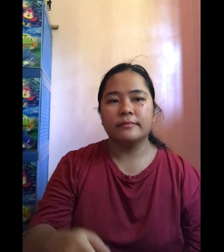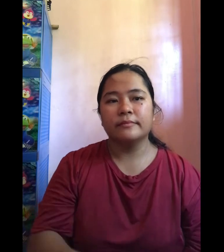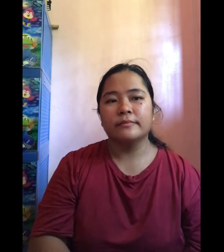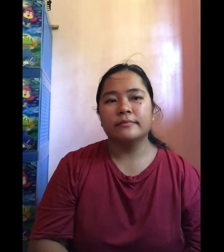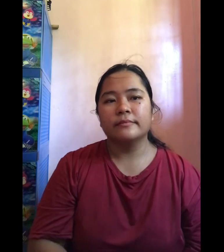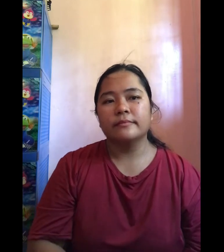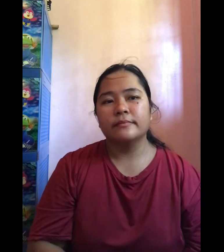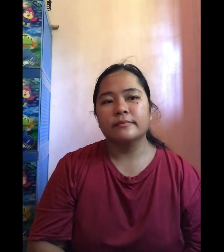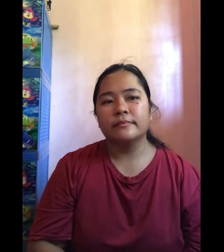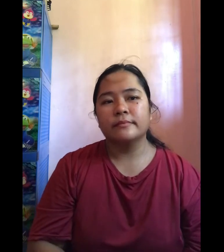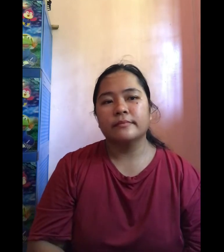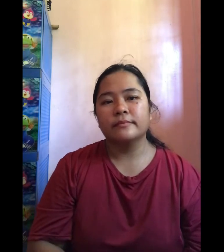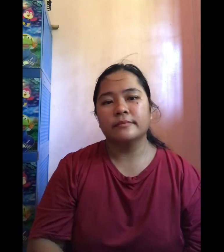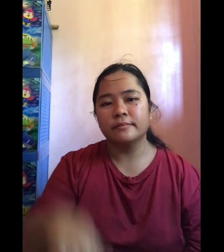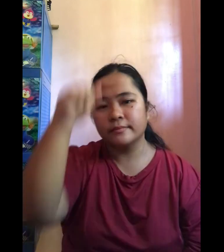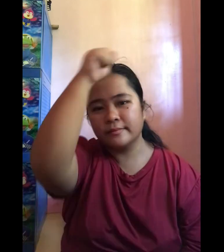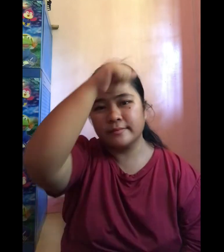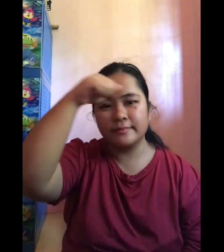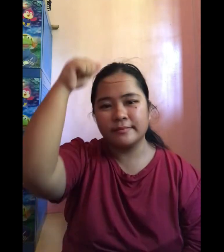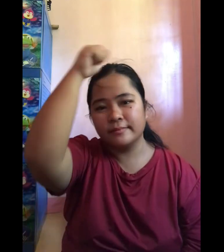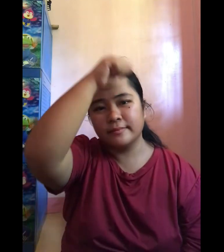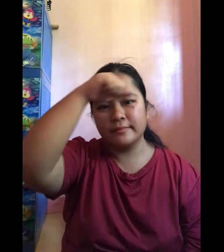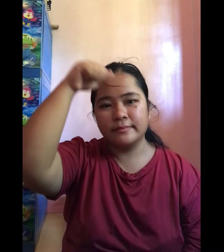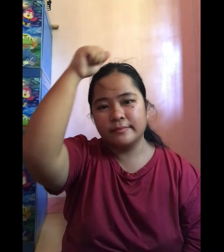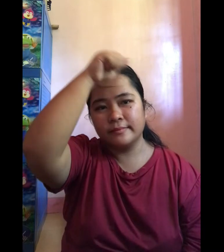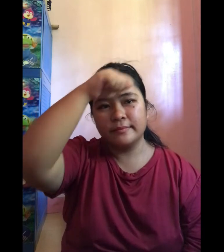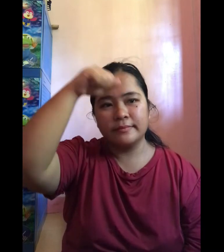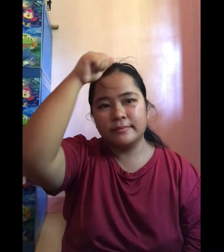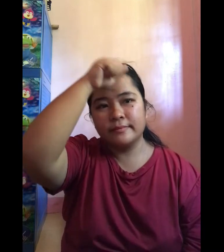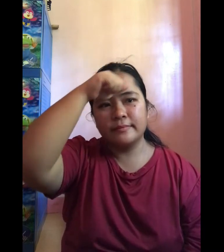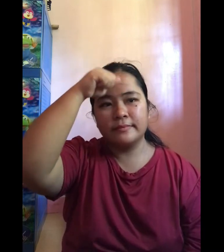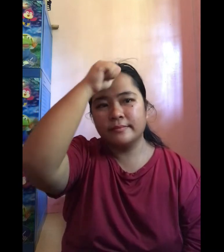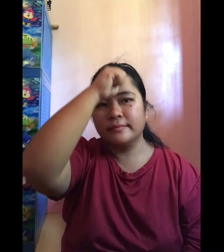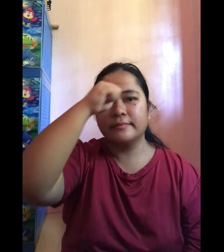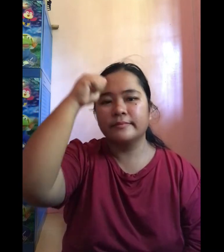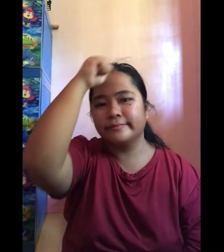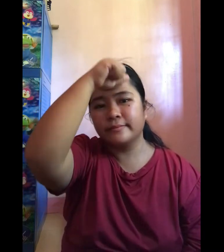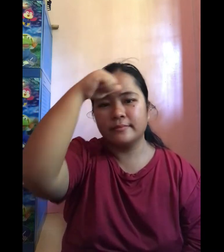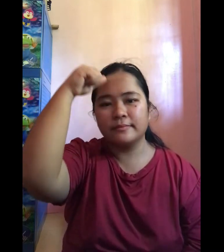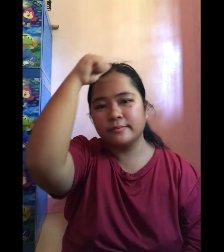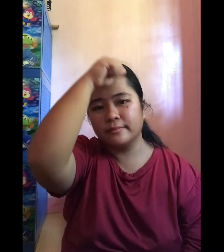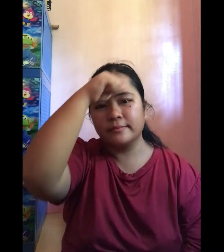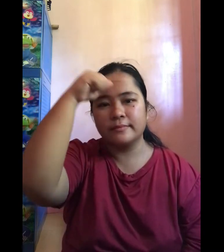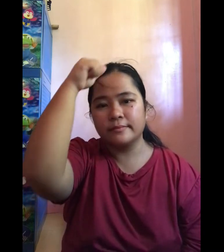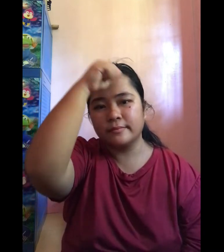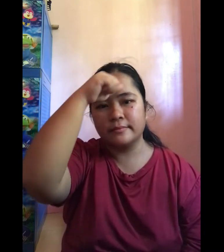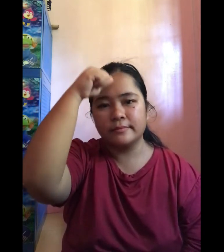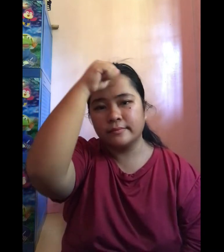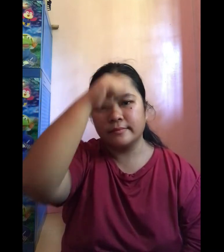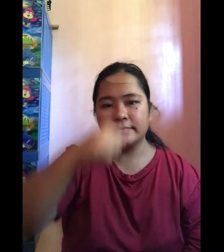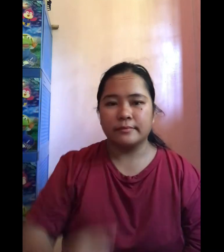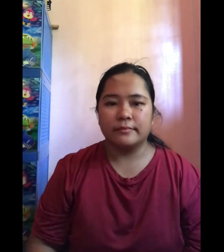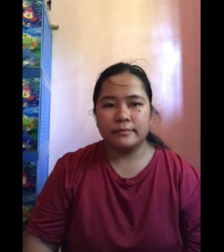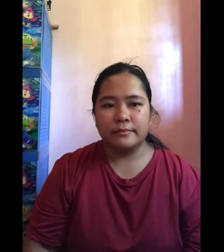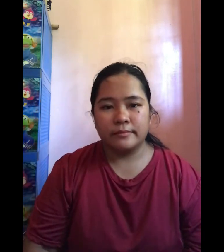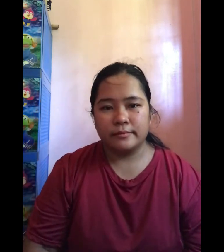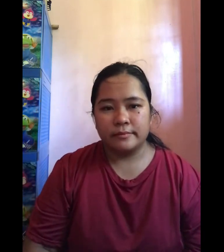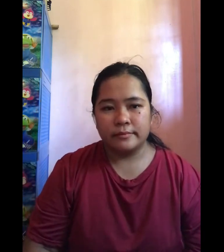for Solomon, because this is a sign for wise, and so my deaf friends replace it with the letter S. So it really just depends on